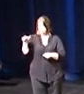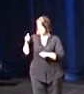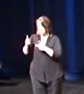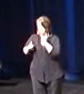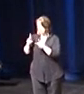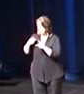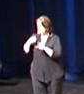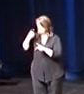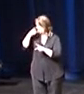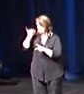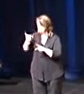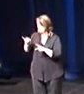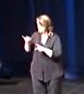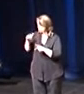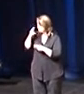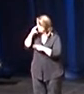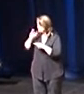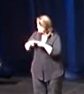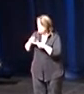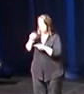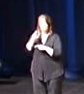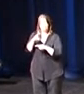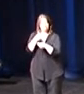fun, or making